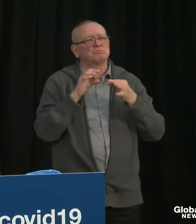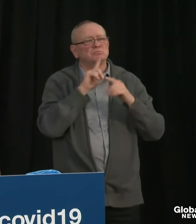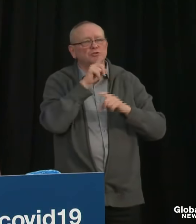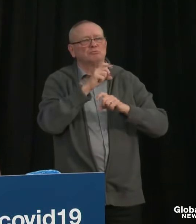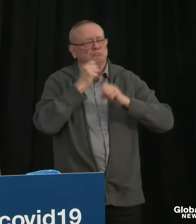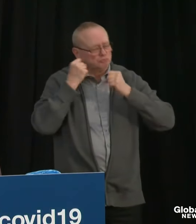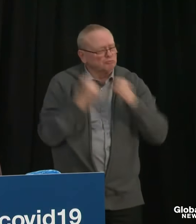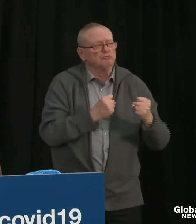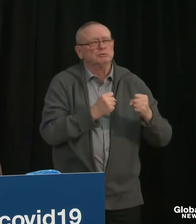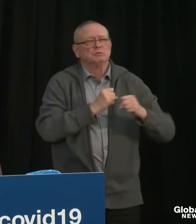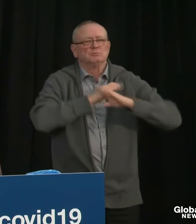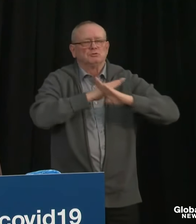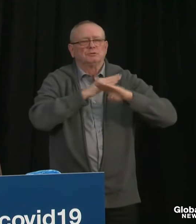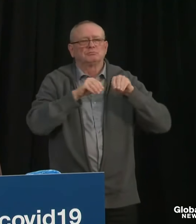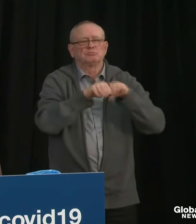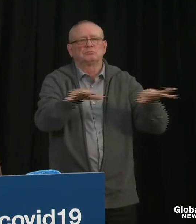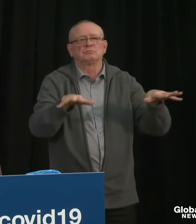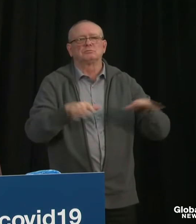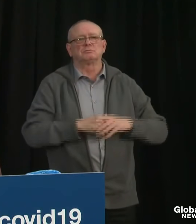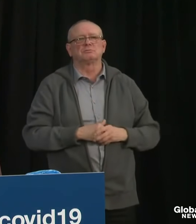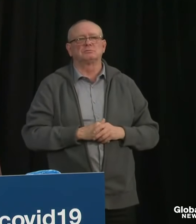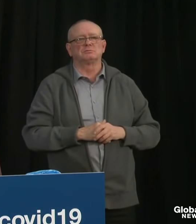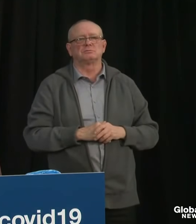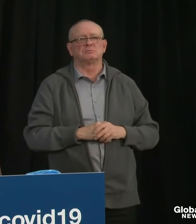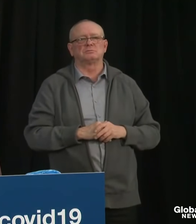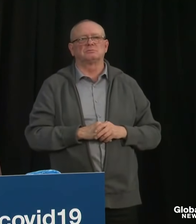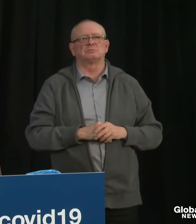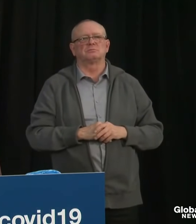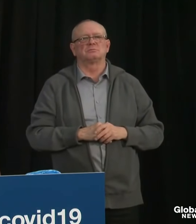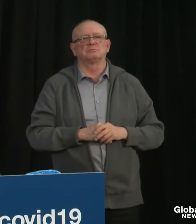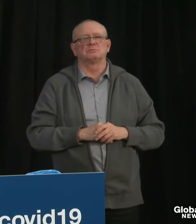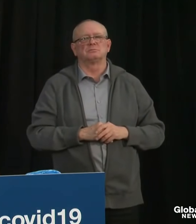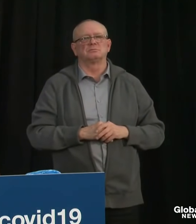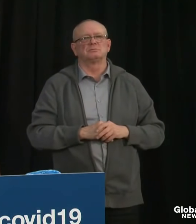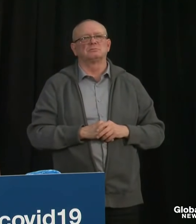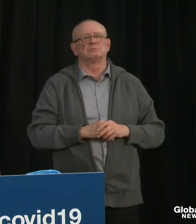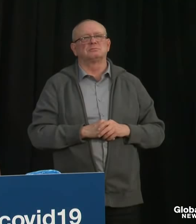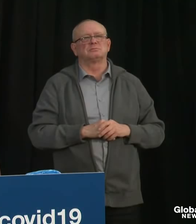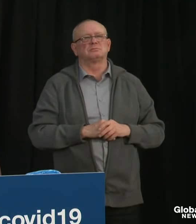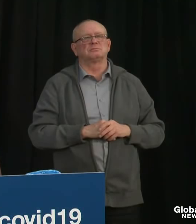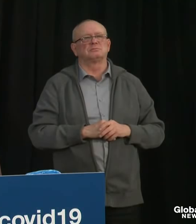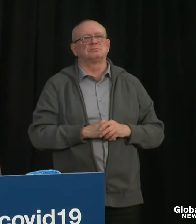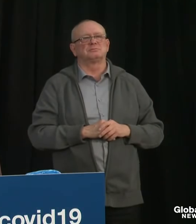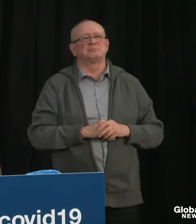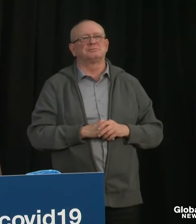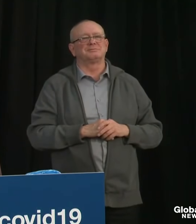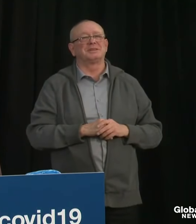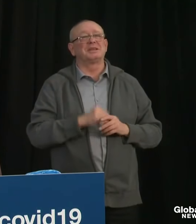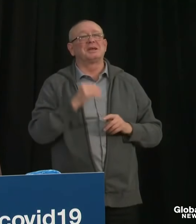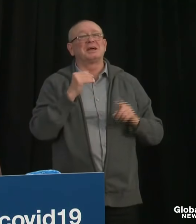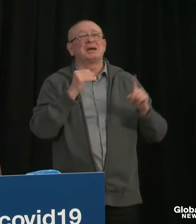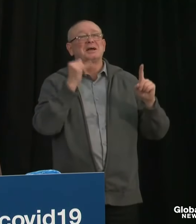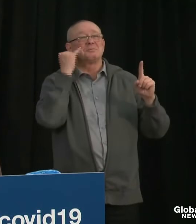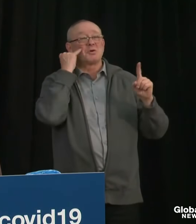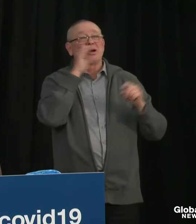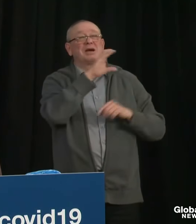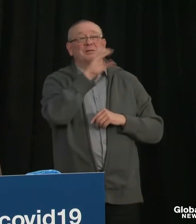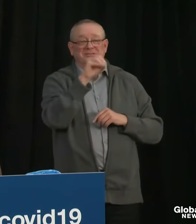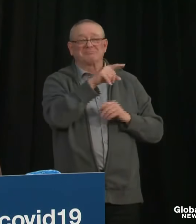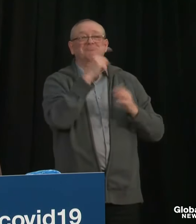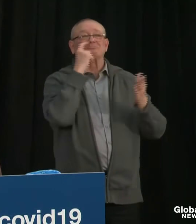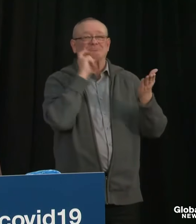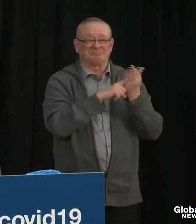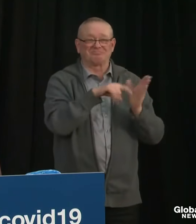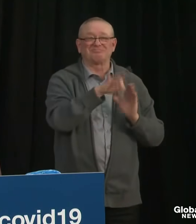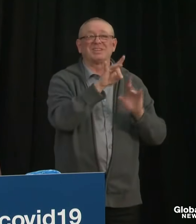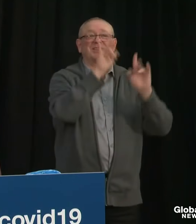measures that go into place. And people who are identified as a case of COVID-19, we have been working again with the companies to make